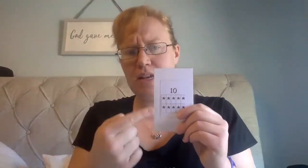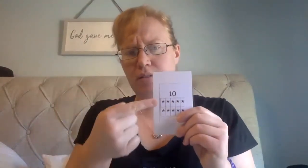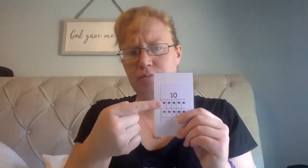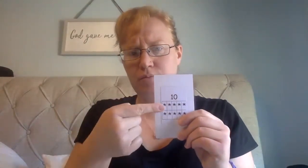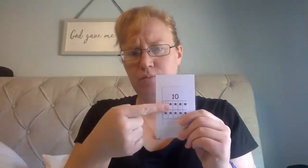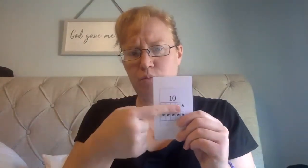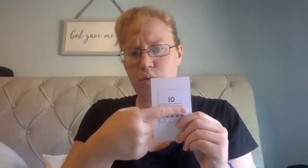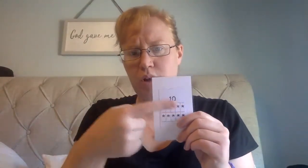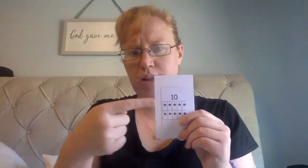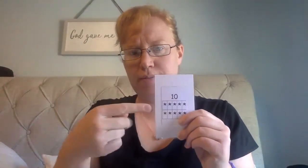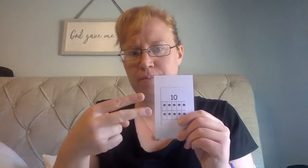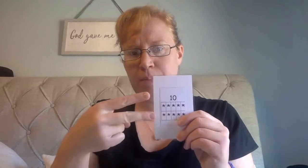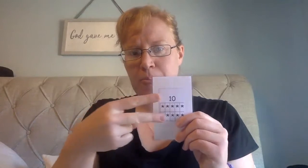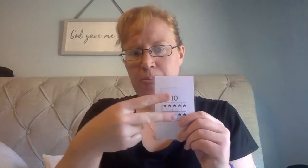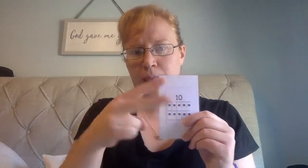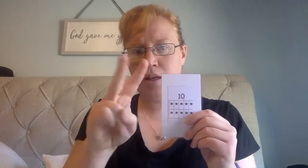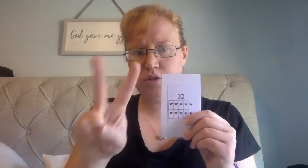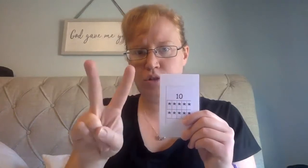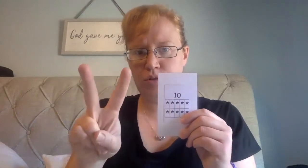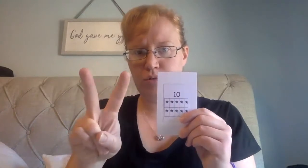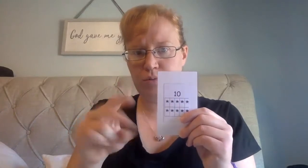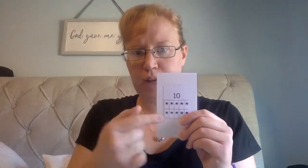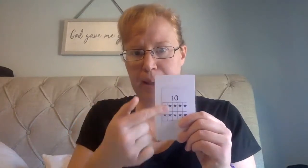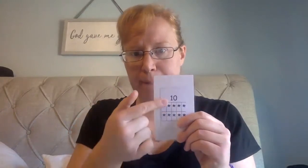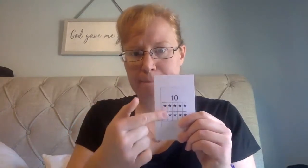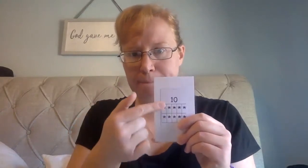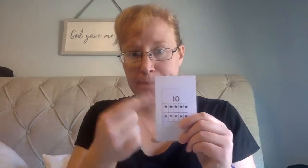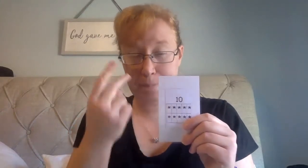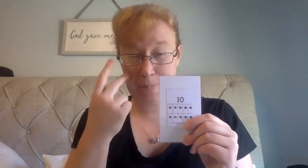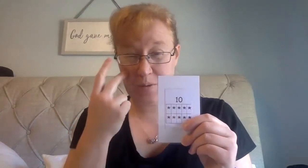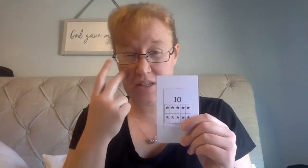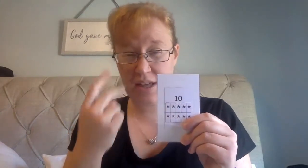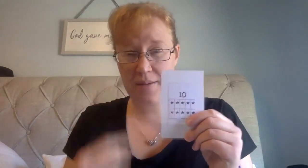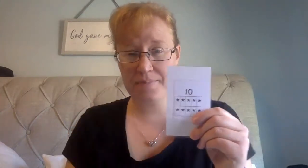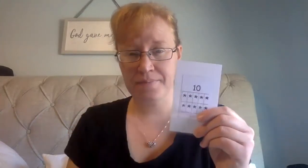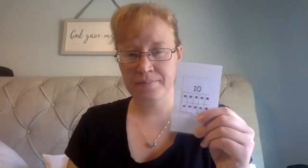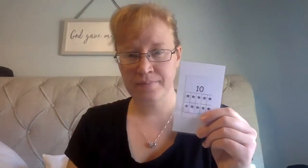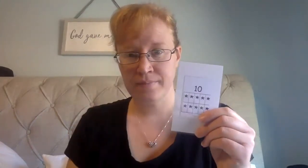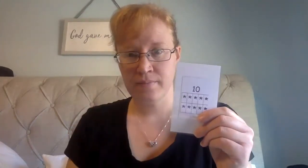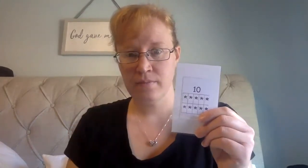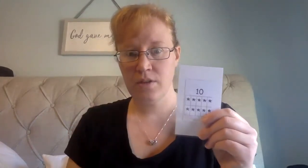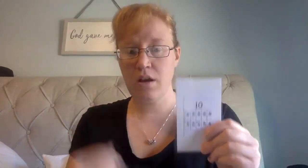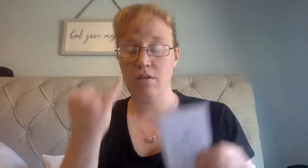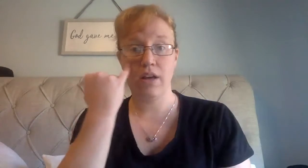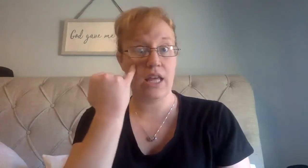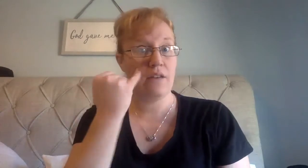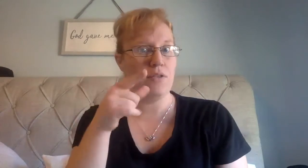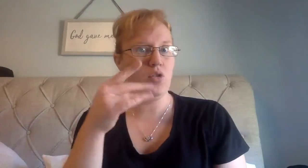down? 1, 2. Okay? You see that? So if you